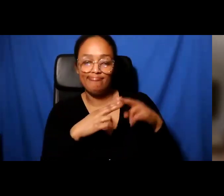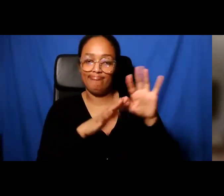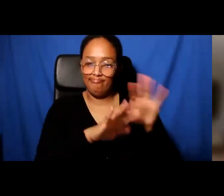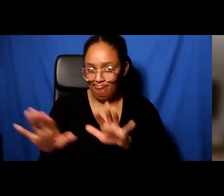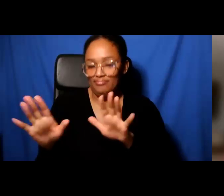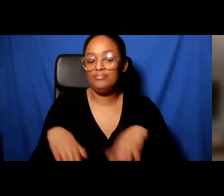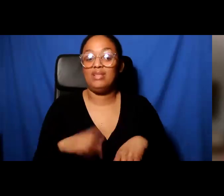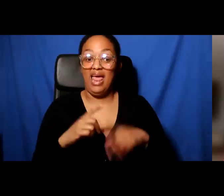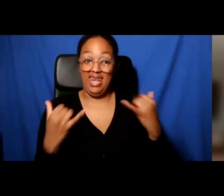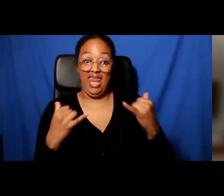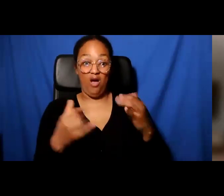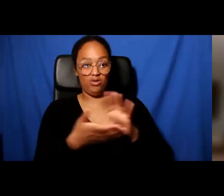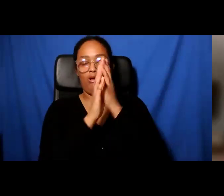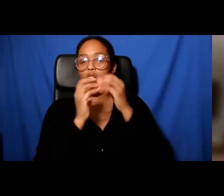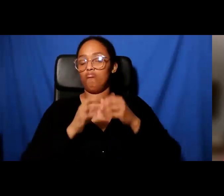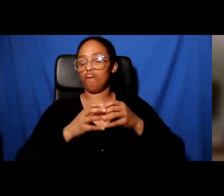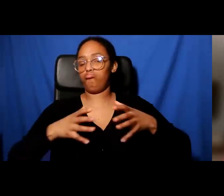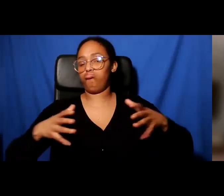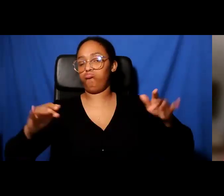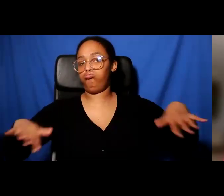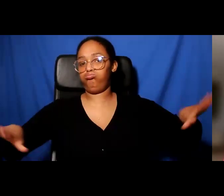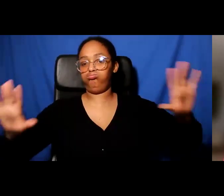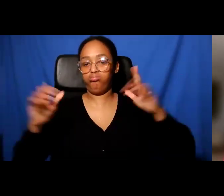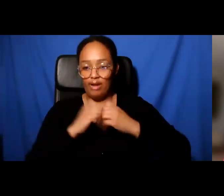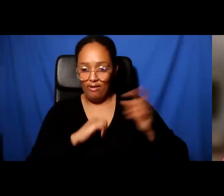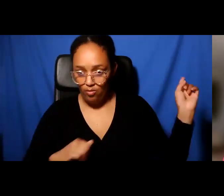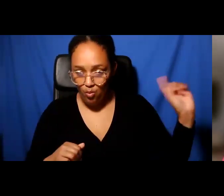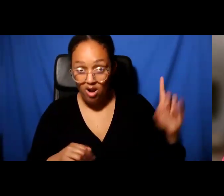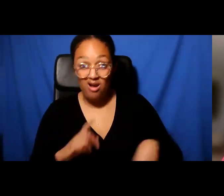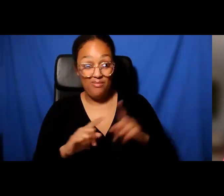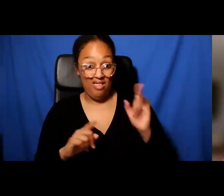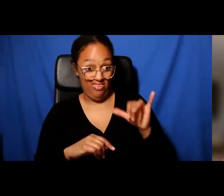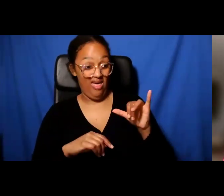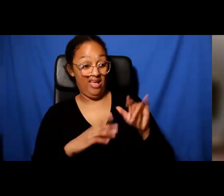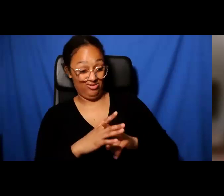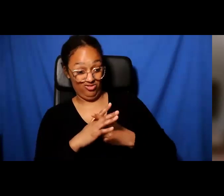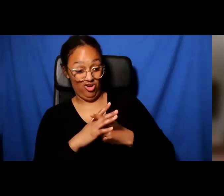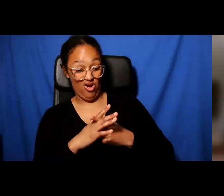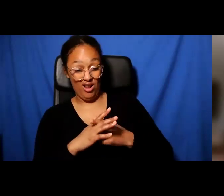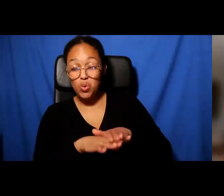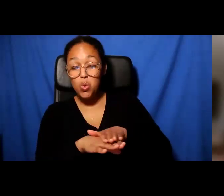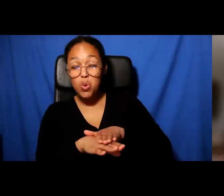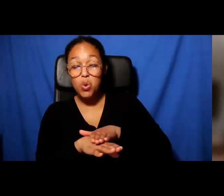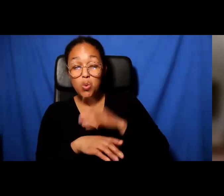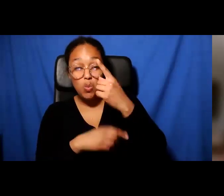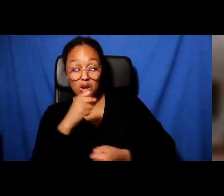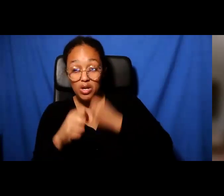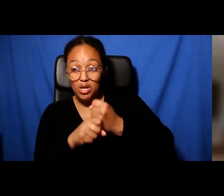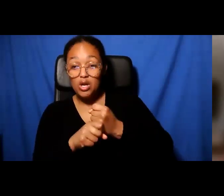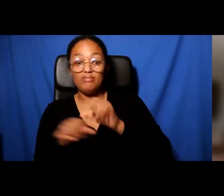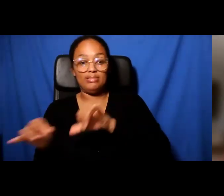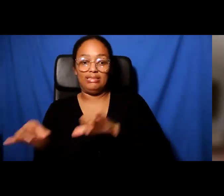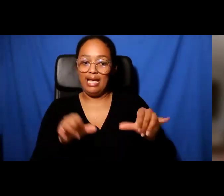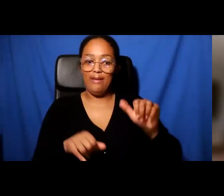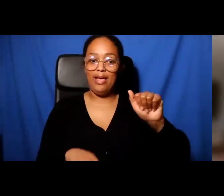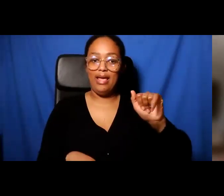dollar company, but that's how they started. And they did this for 1 year. Airbnb started the same way. They went house by house. They had to try